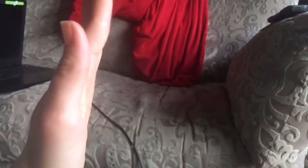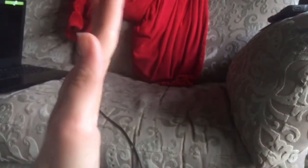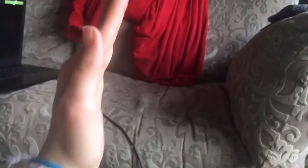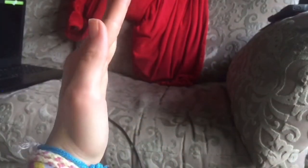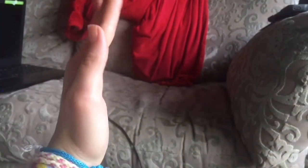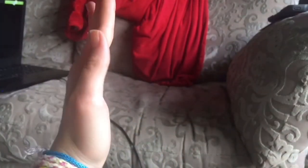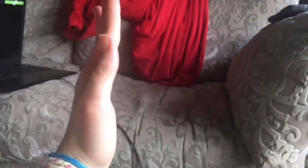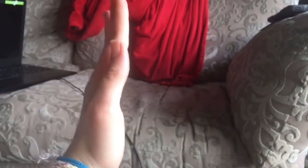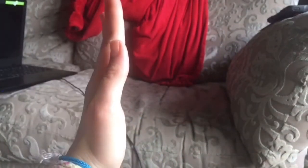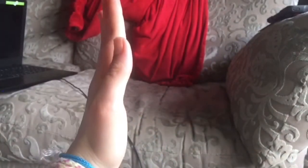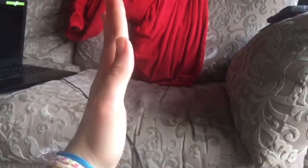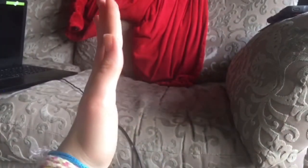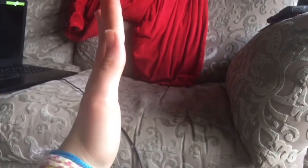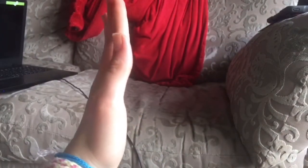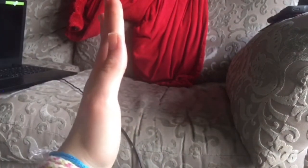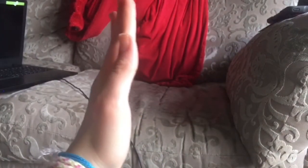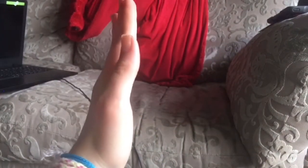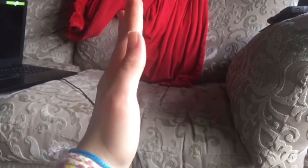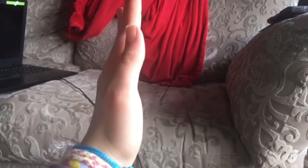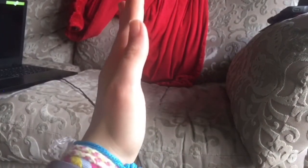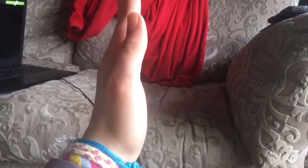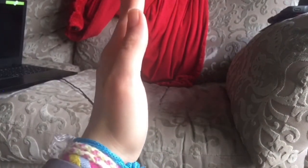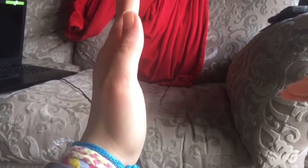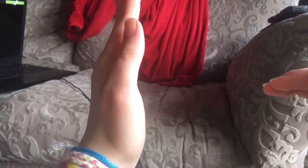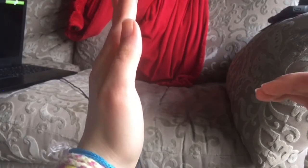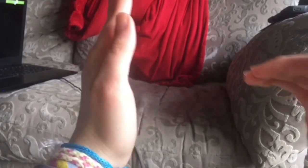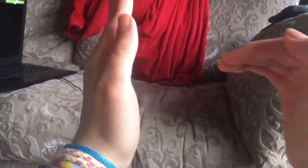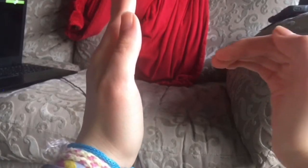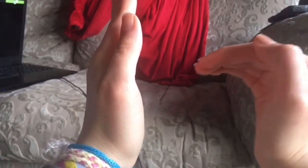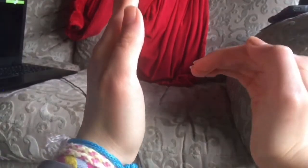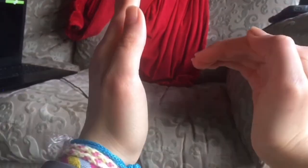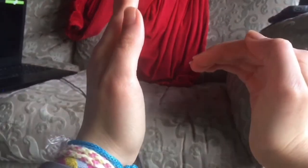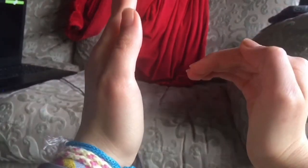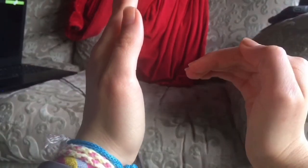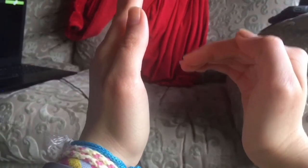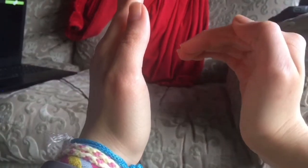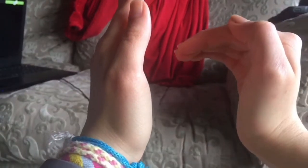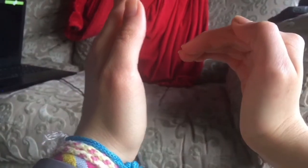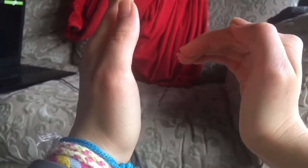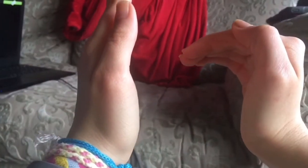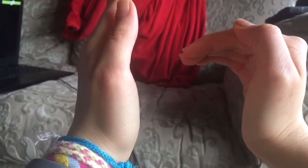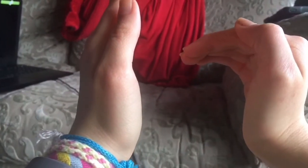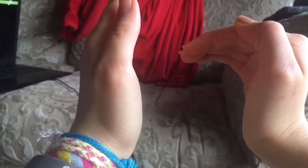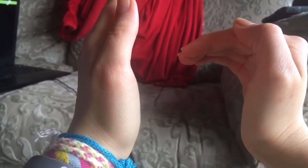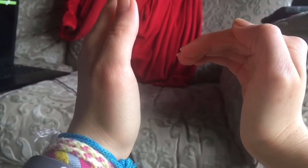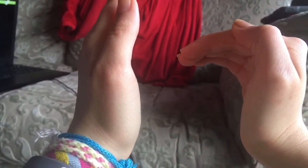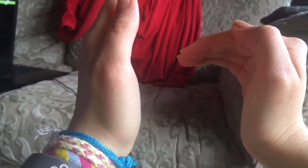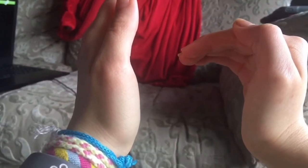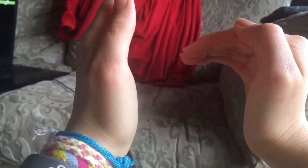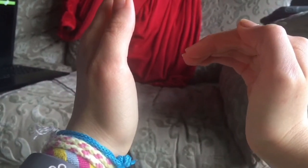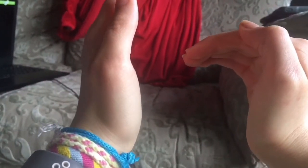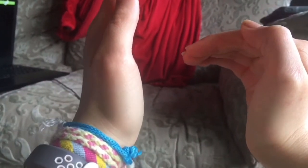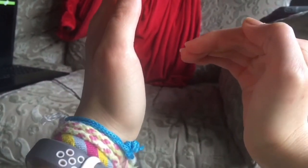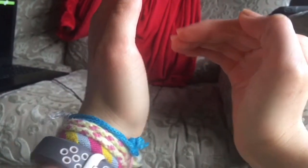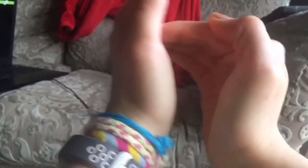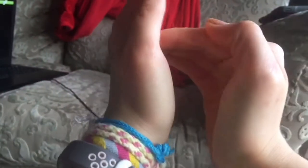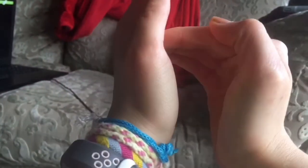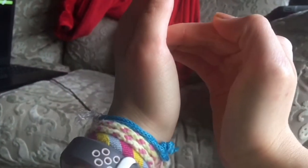put our left hand upright again and we're going to make a this shape with our right hand and we're going to put